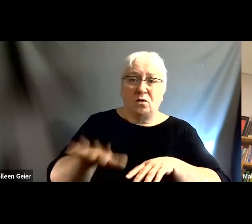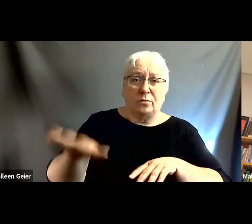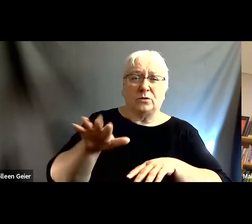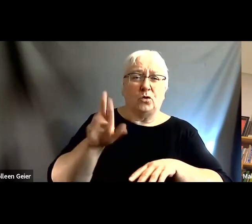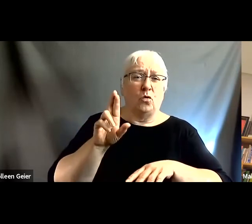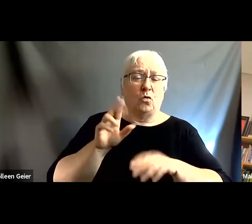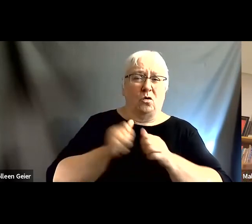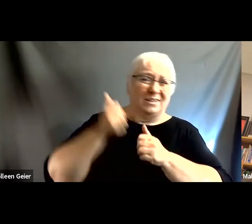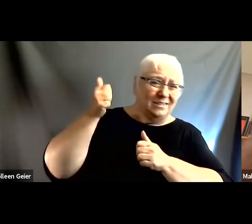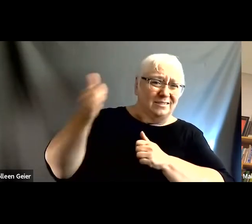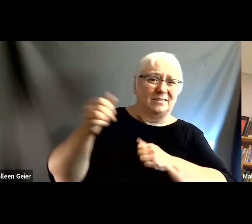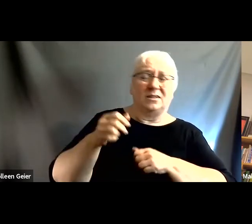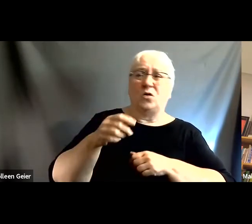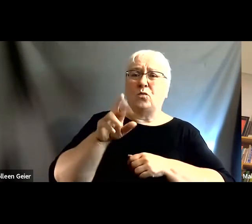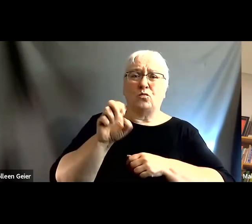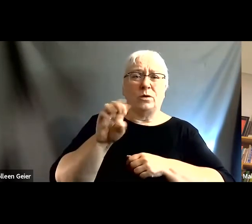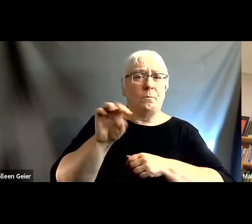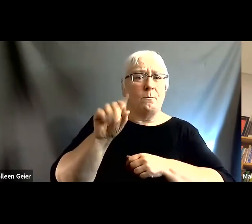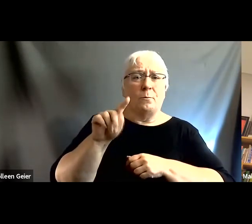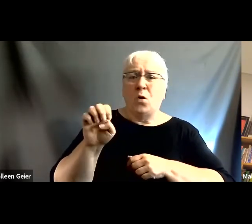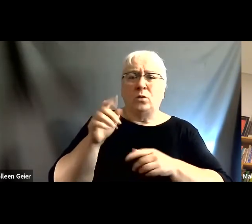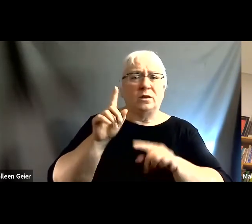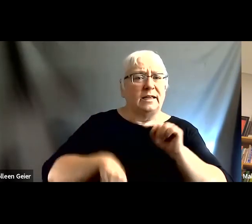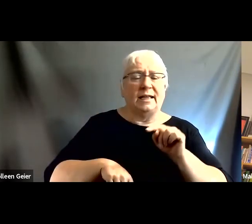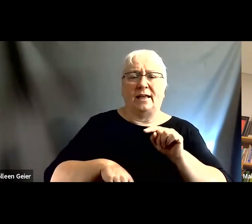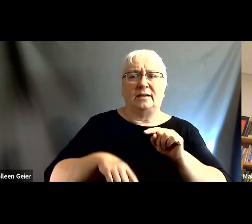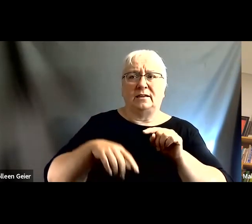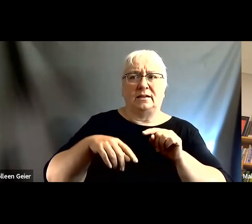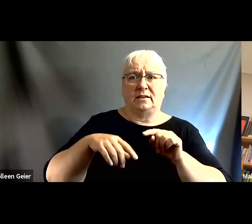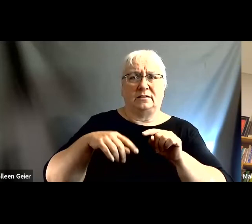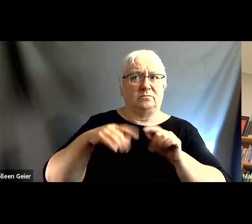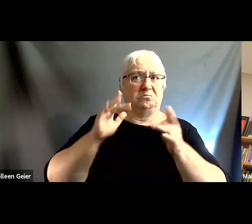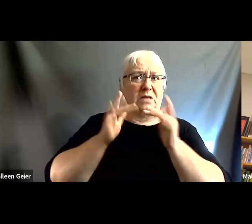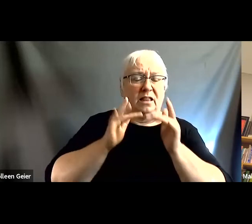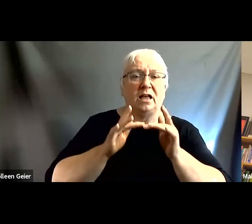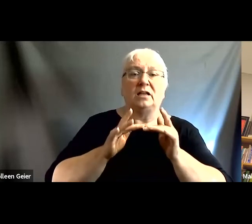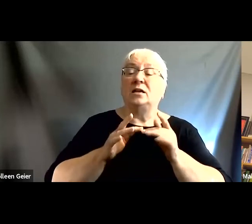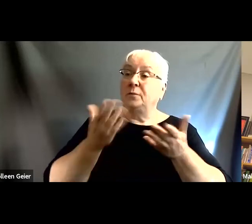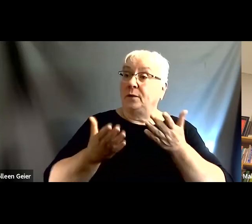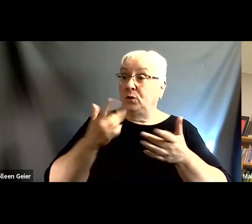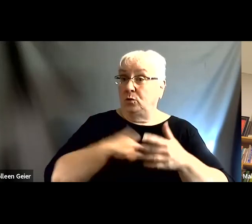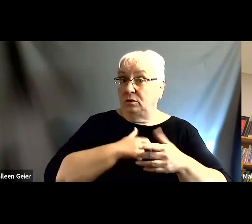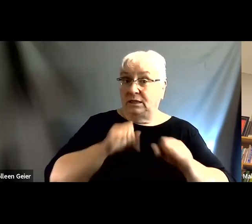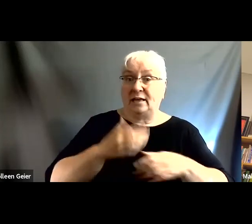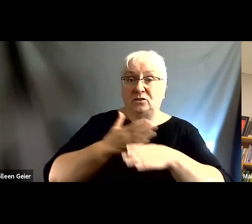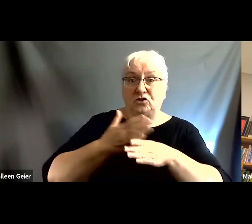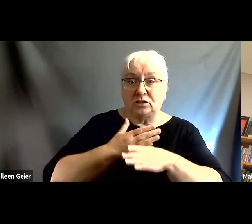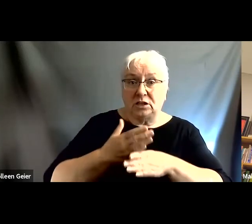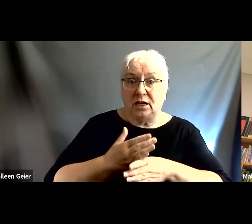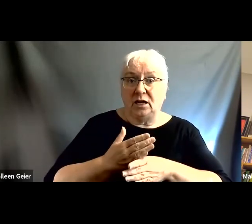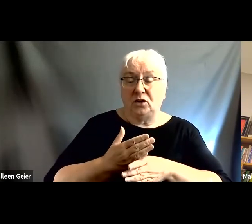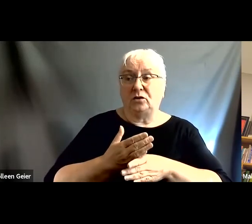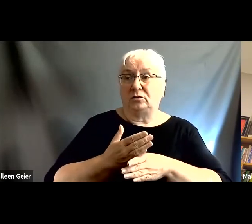enough resources, or we are able to give them or share the resources with them, we may be able to offer